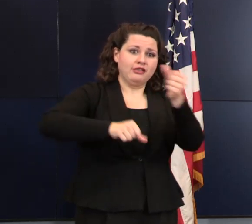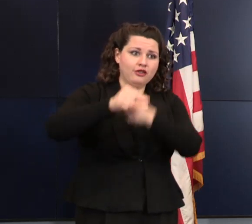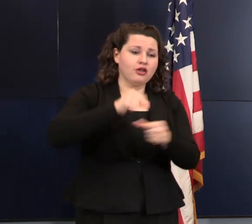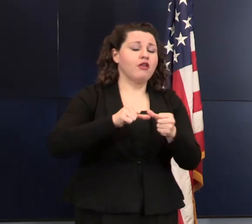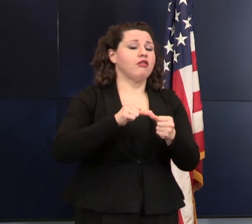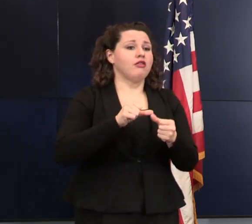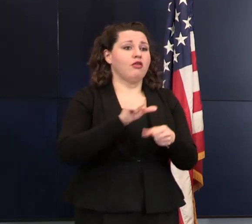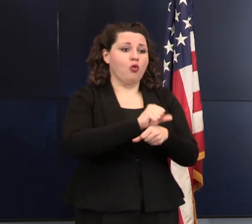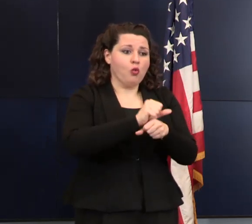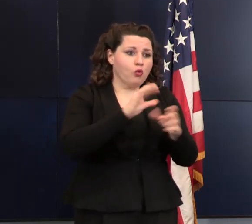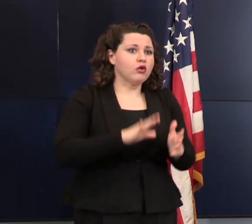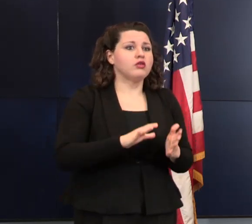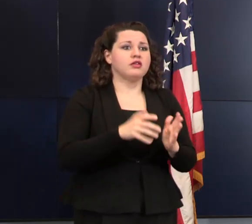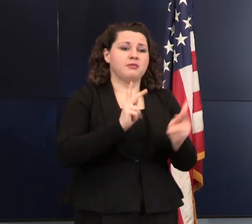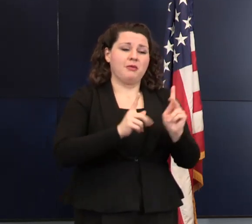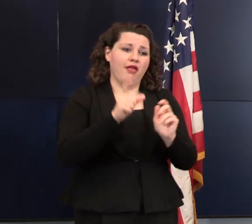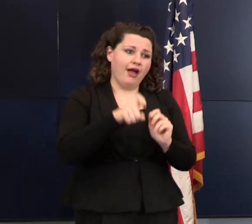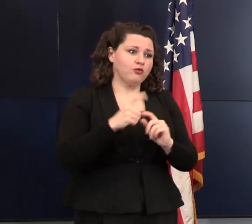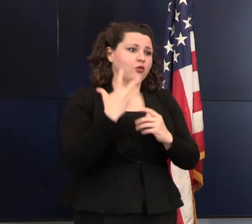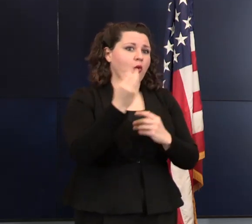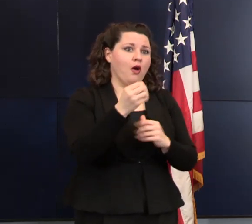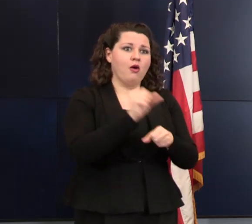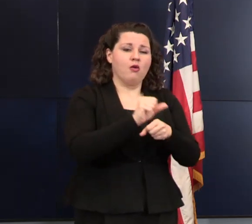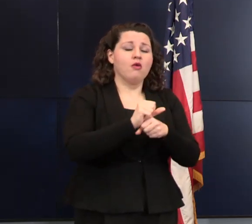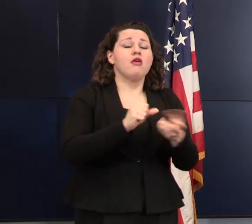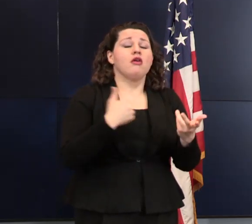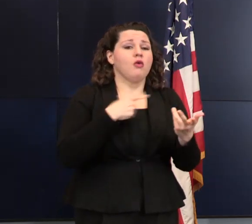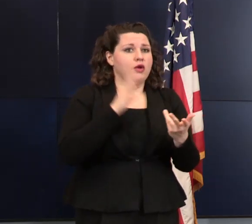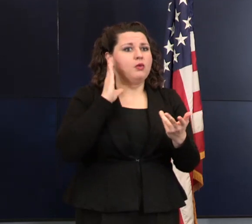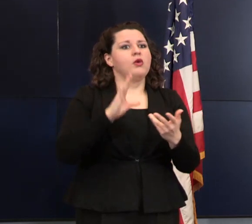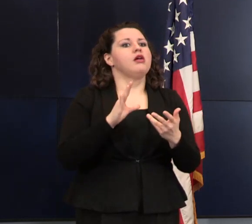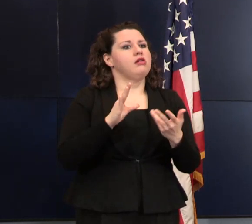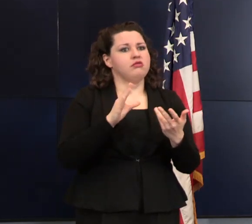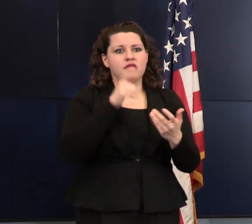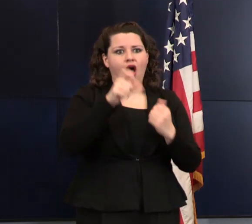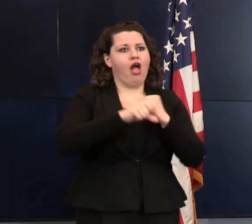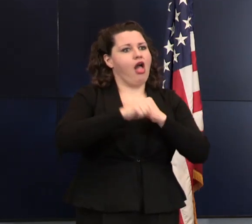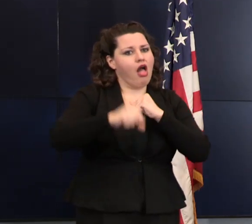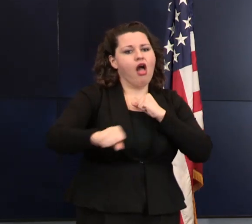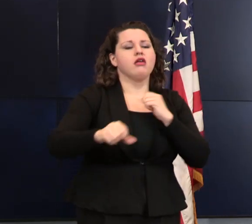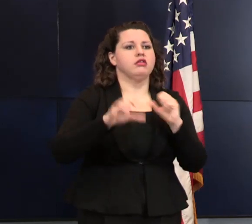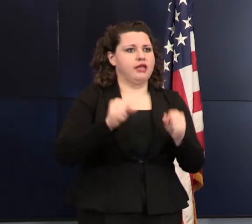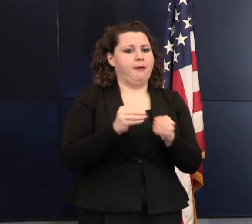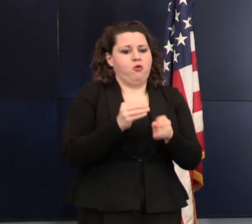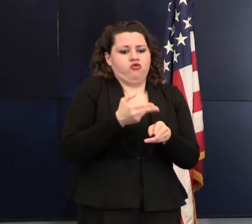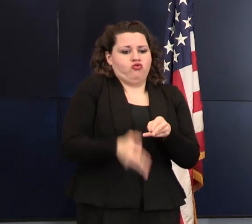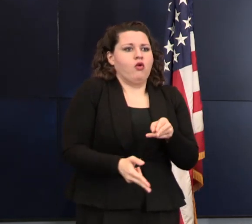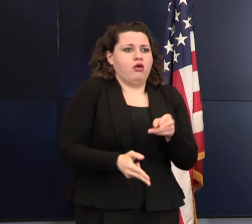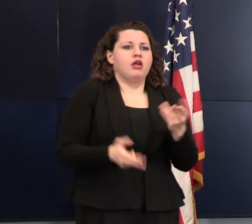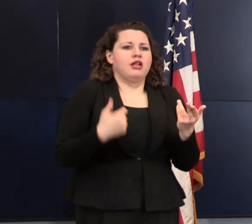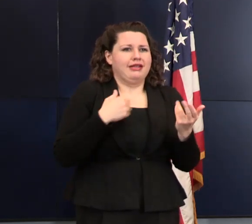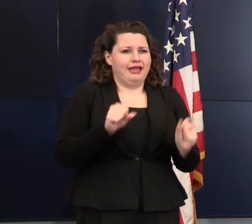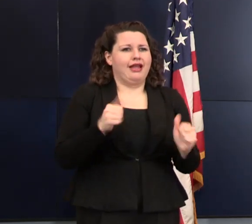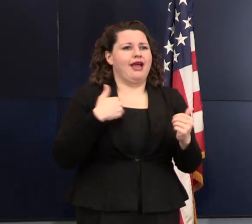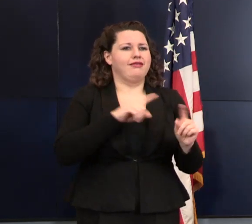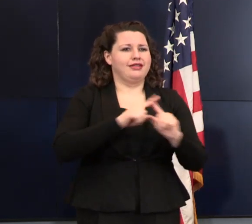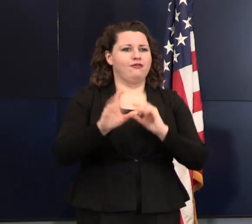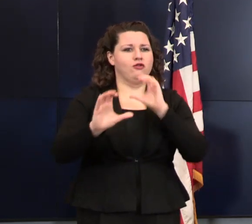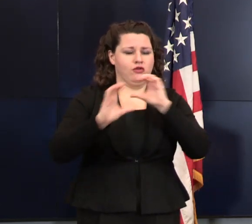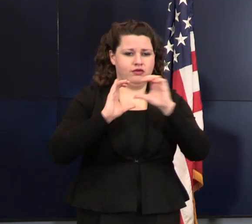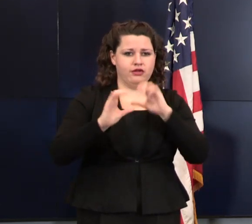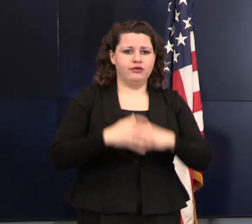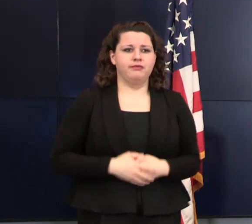responders, and essential workforce, we're going to get through this sooner rather than later, and we can start having a much different conversation. Thank you. Thanks, everyone.